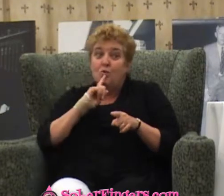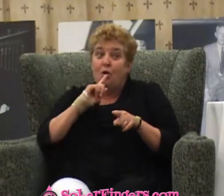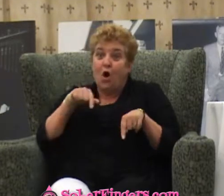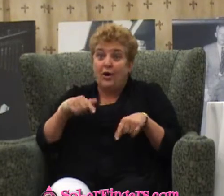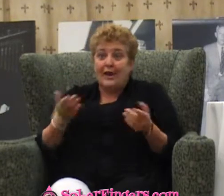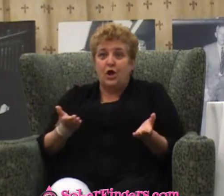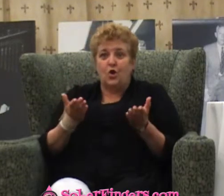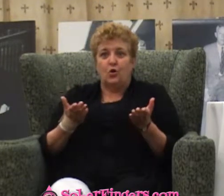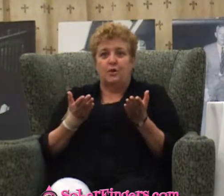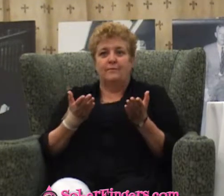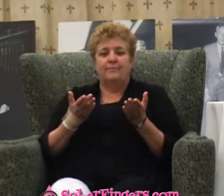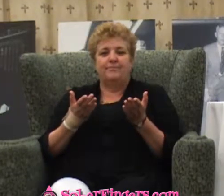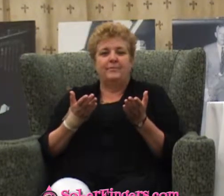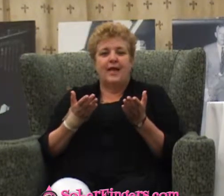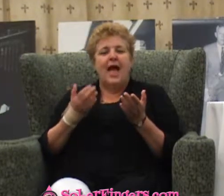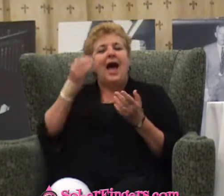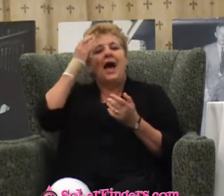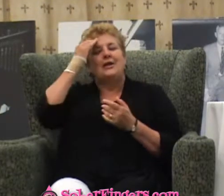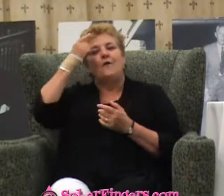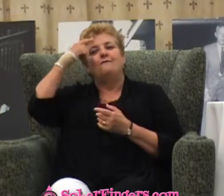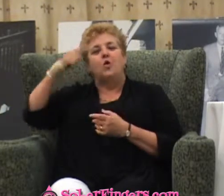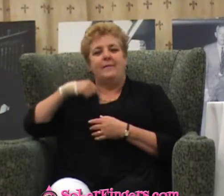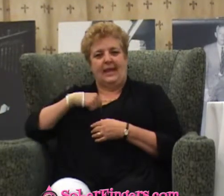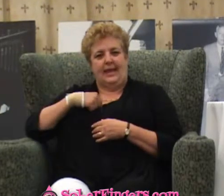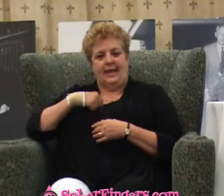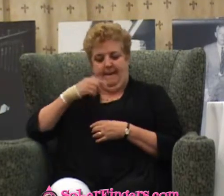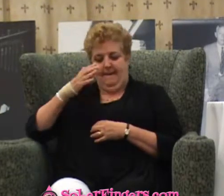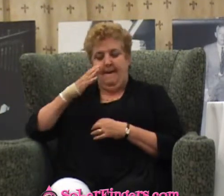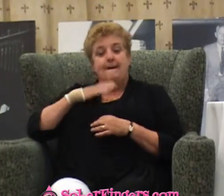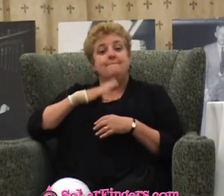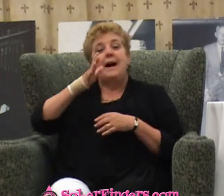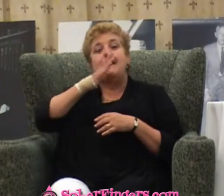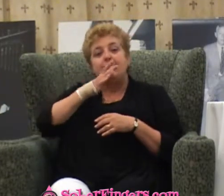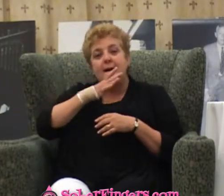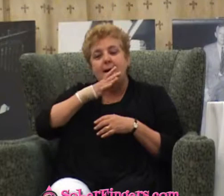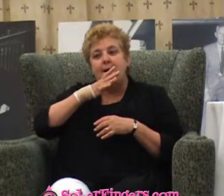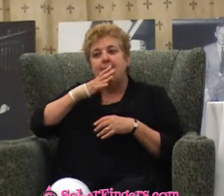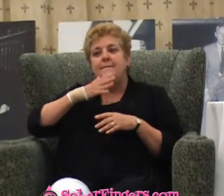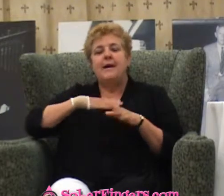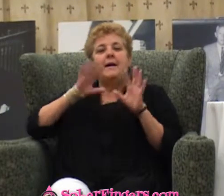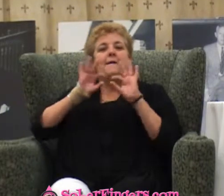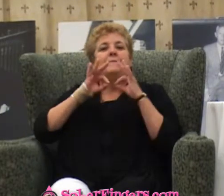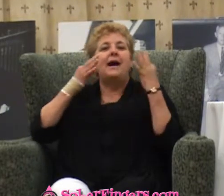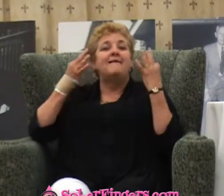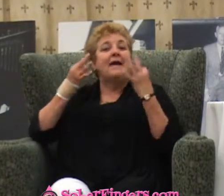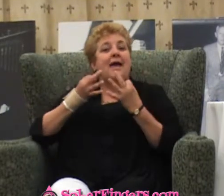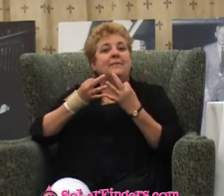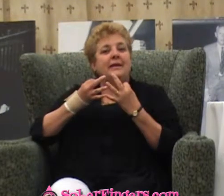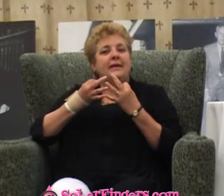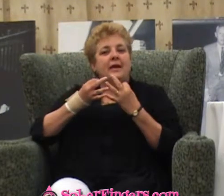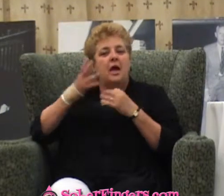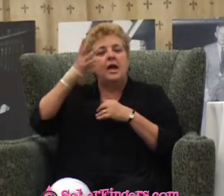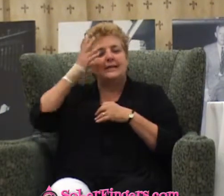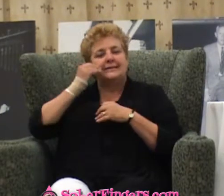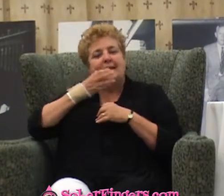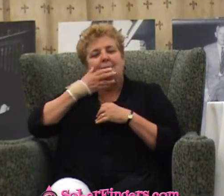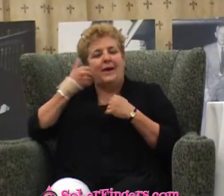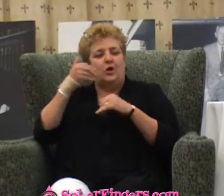You know, I know that for me, you know, my mom and my family are sleeping better tonight because I'm here. And if I live to